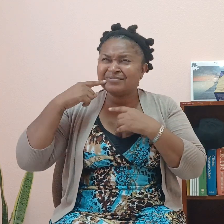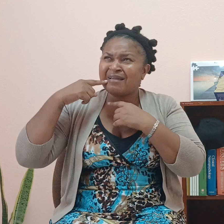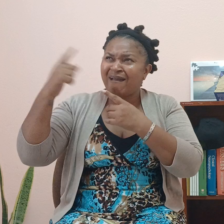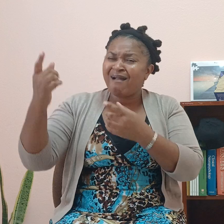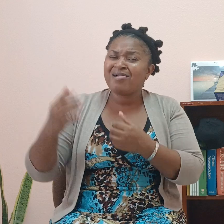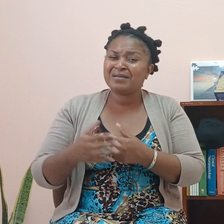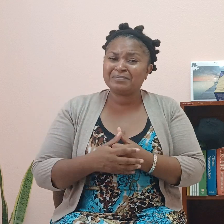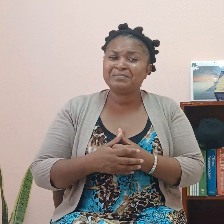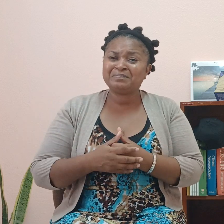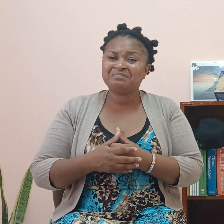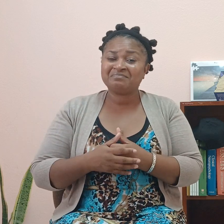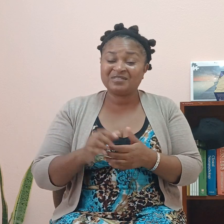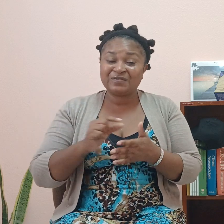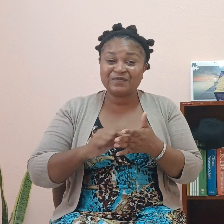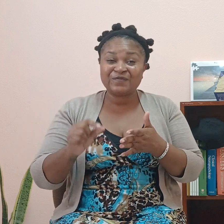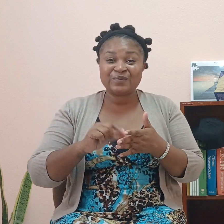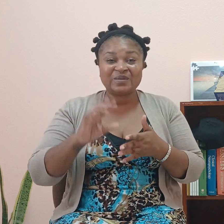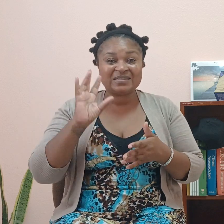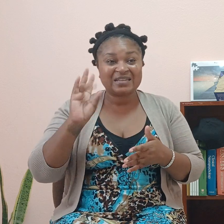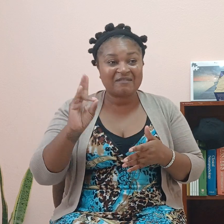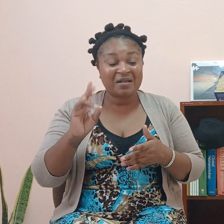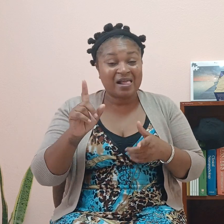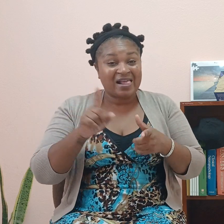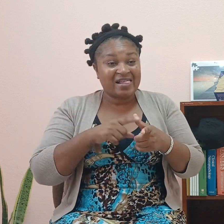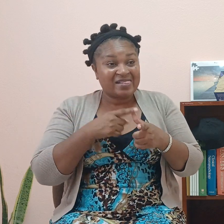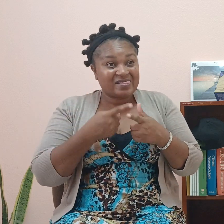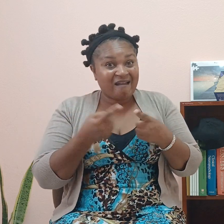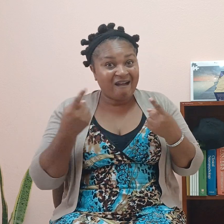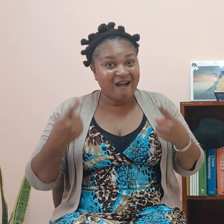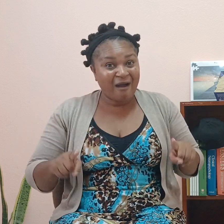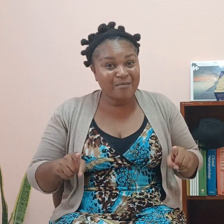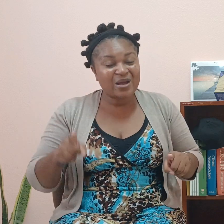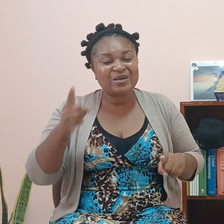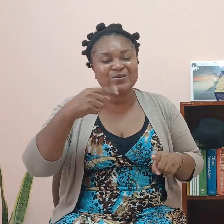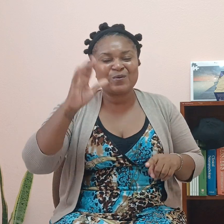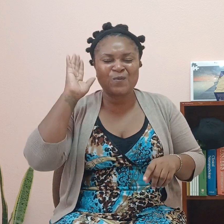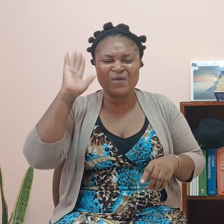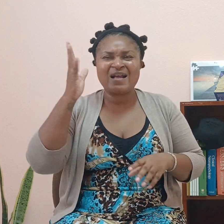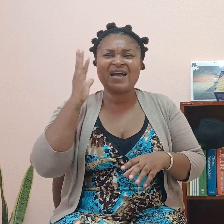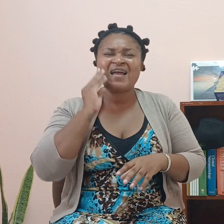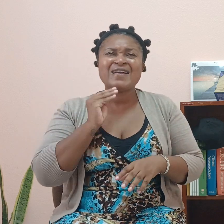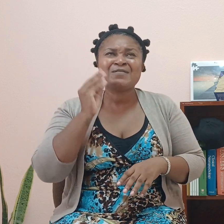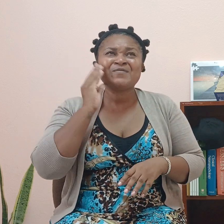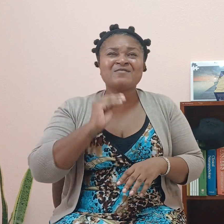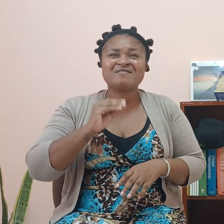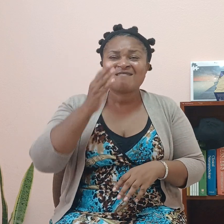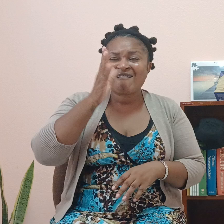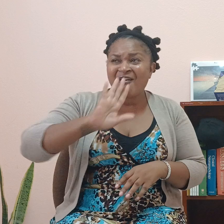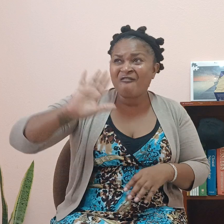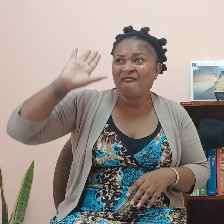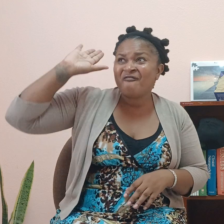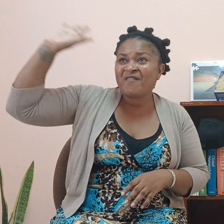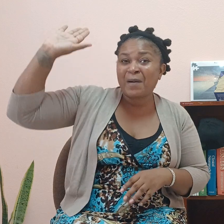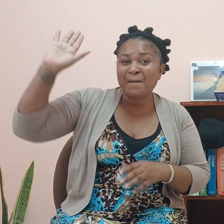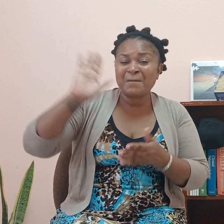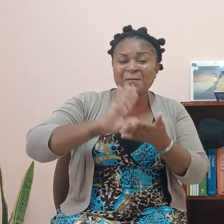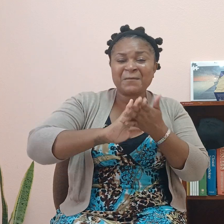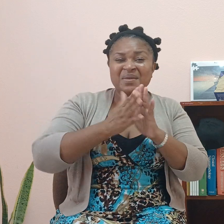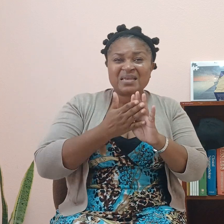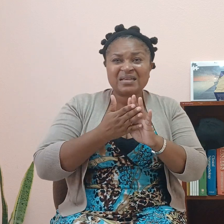7. Then you will experience God's peace, which exceeds anything we